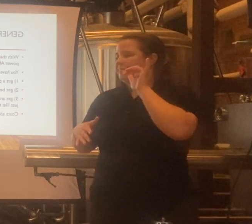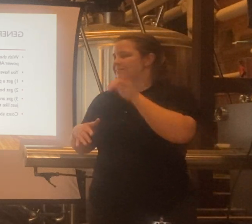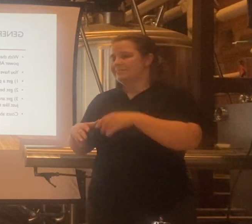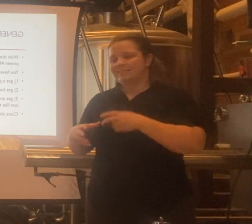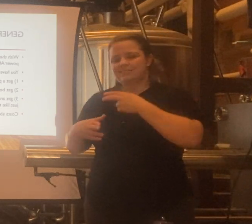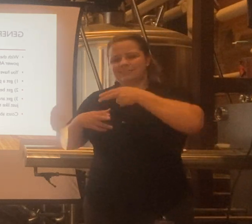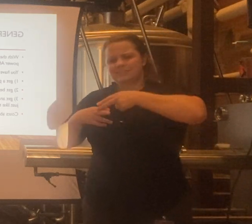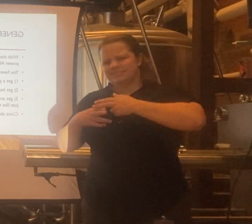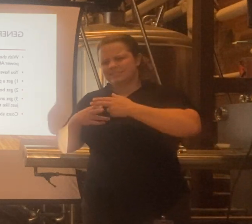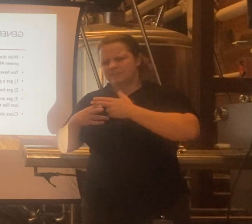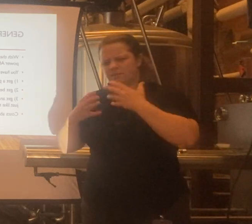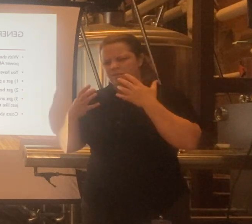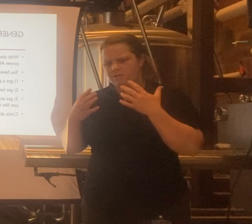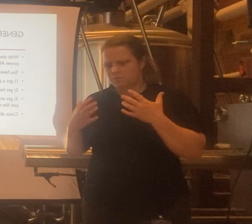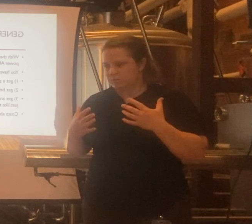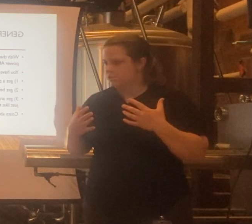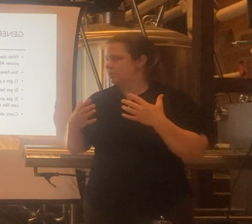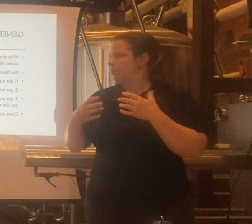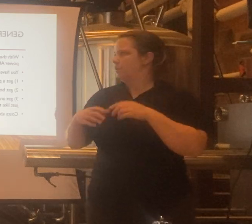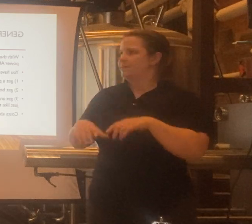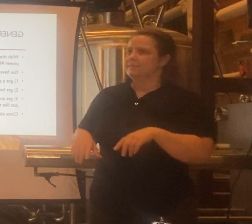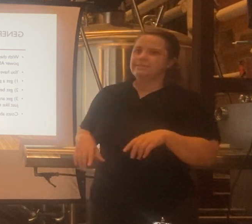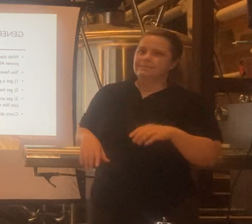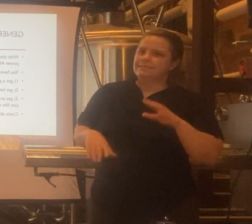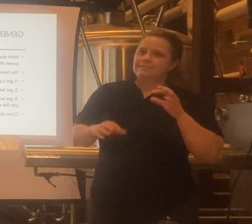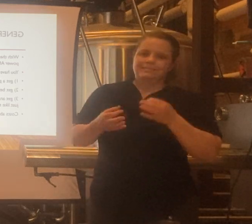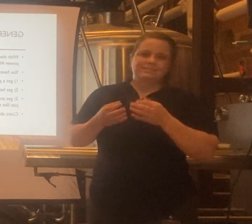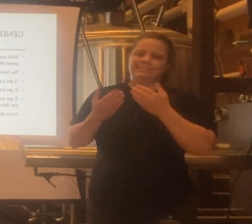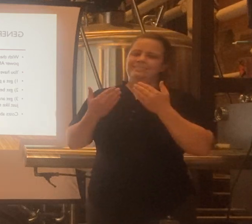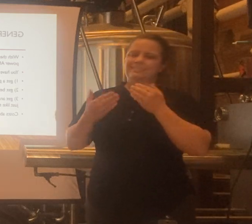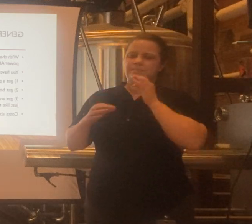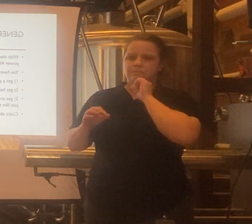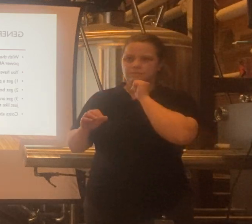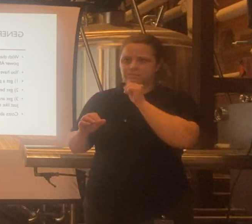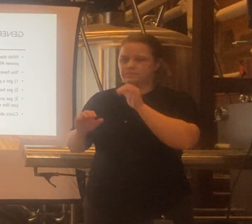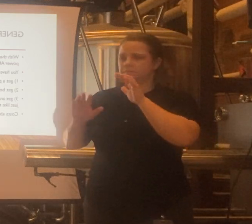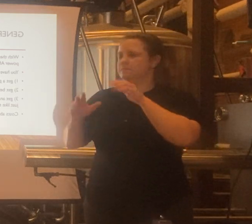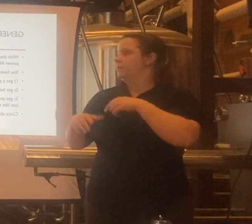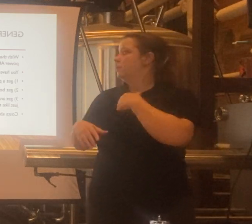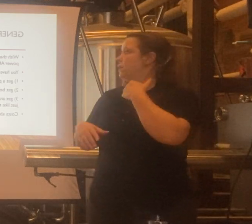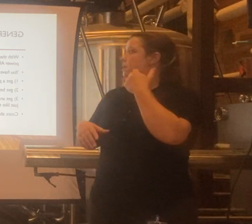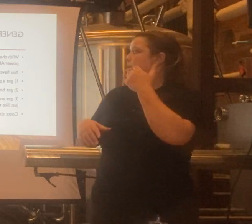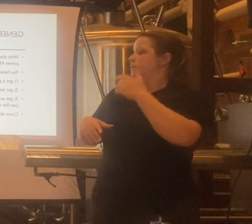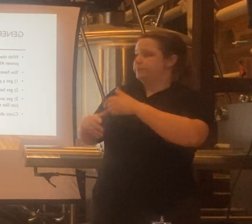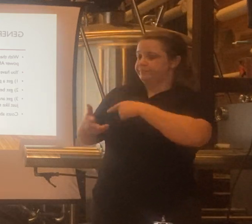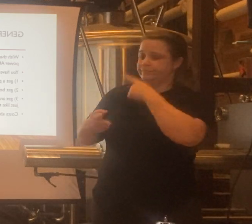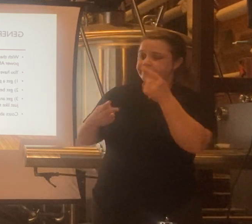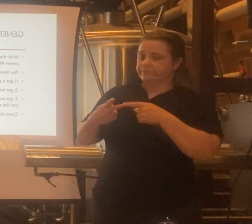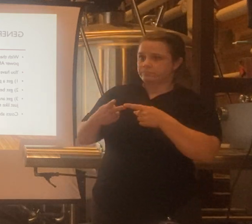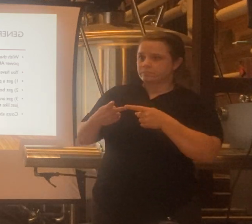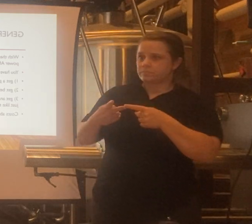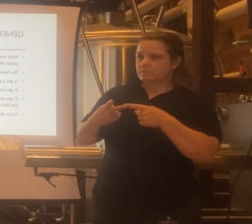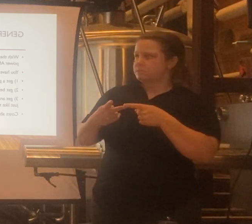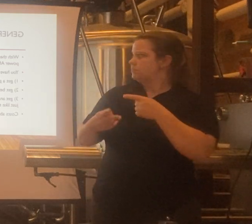not real practical. The other thing is get better UPS conditioners that have conditioners built into them, like servers have, big rack servers